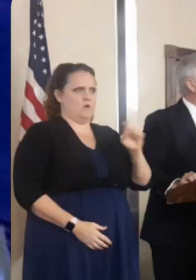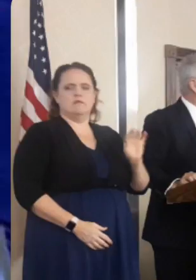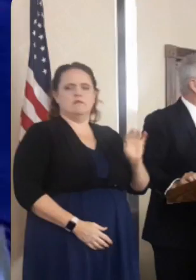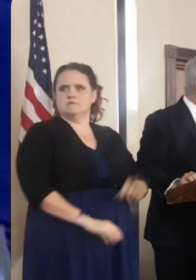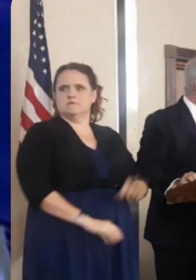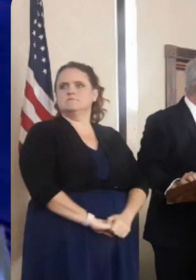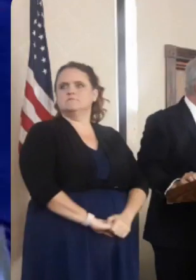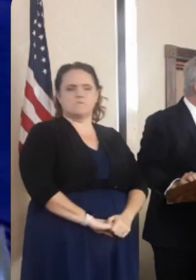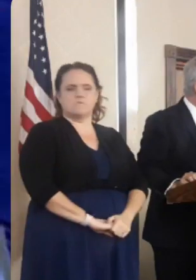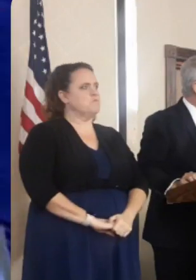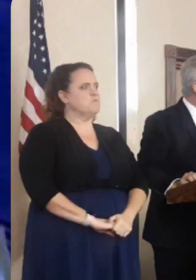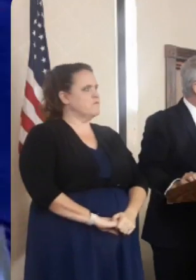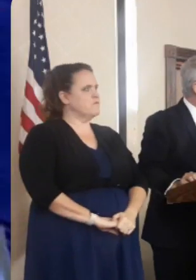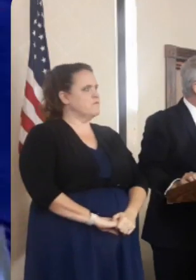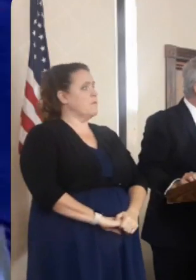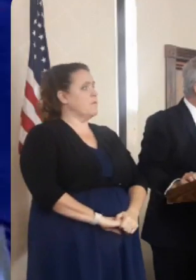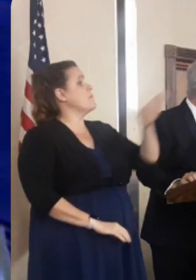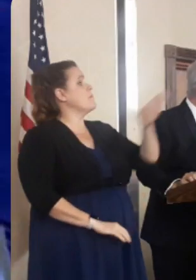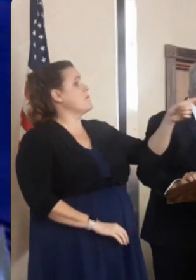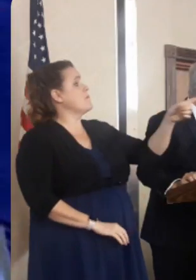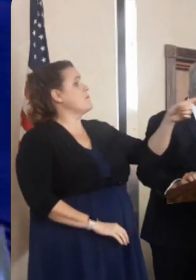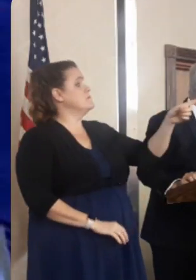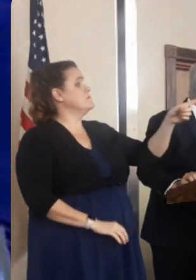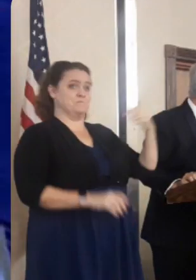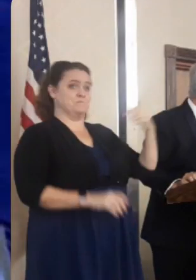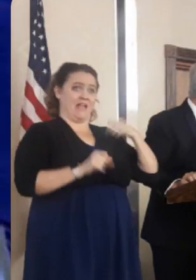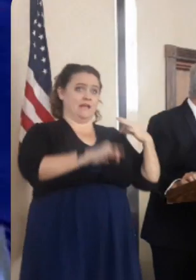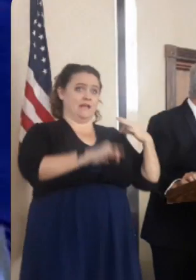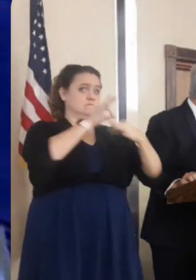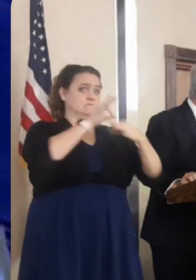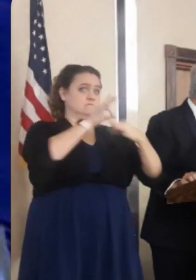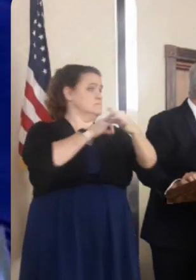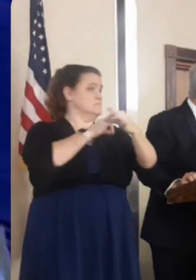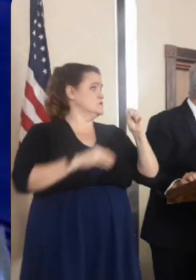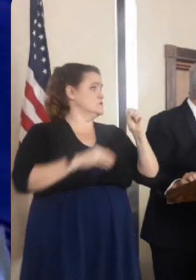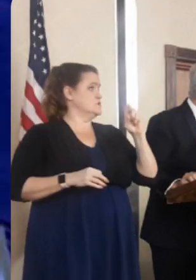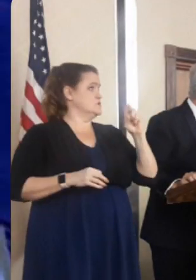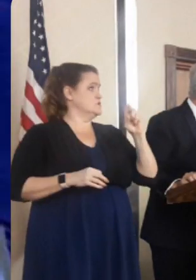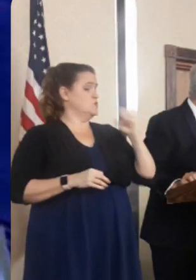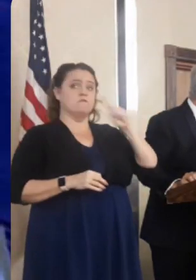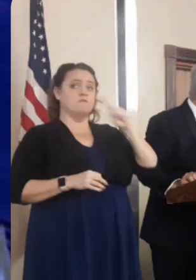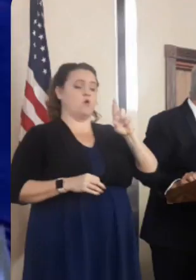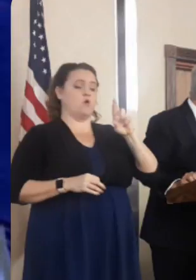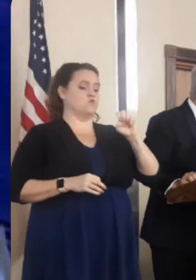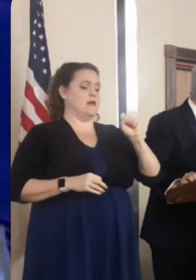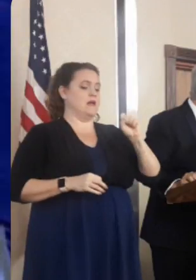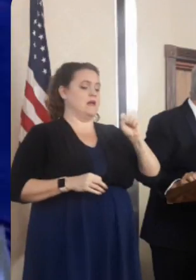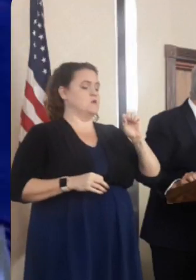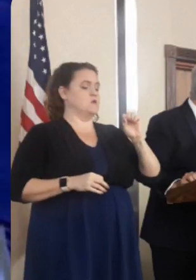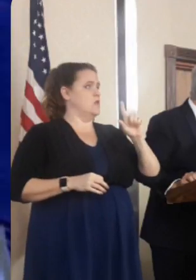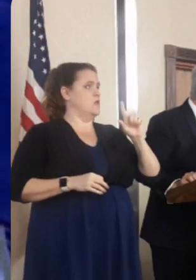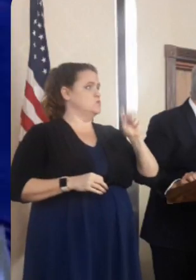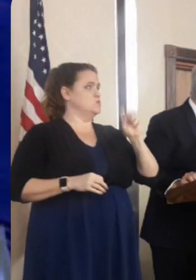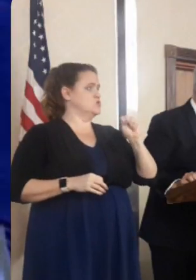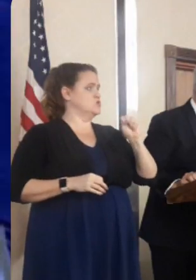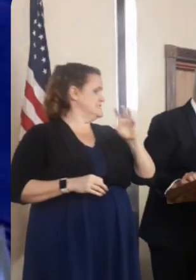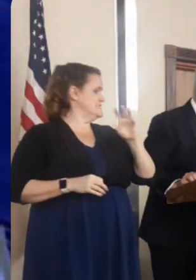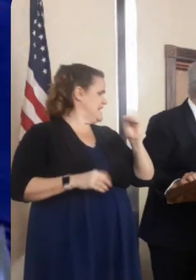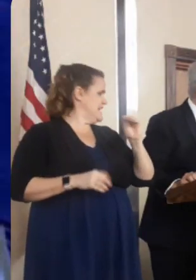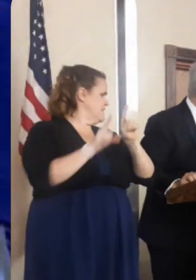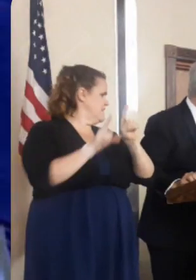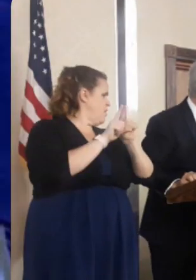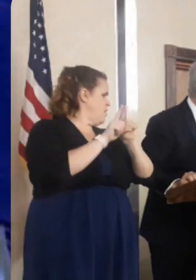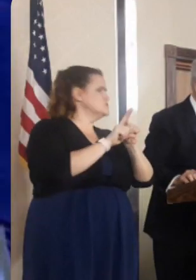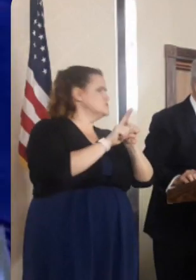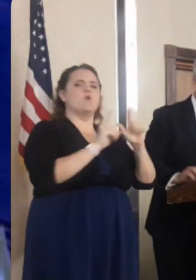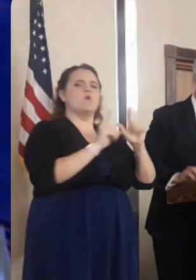Yes, ma'am. I would want to take Sue's place on resolutions, and I'd also like to honor advancement. Advancements, yes,